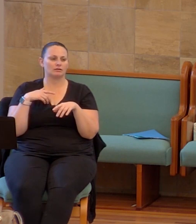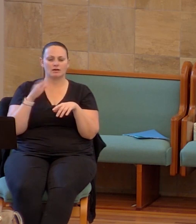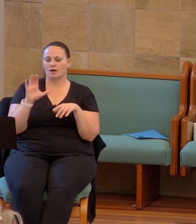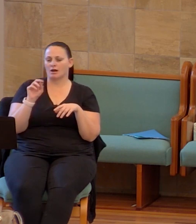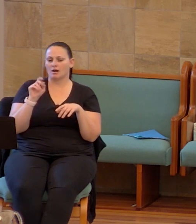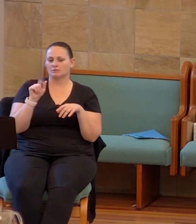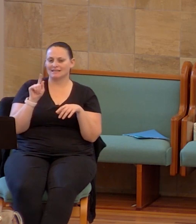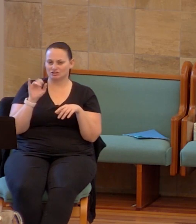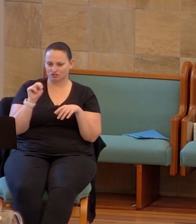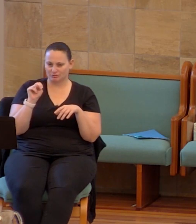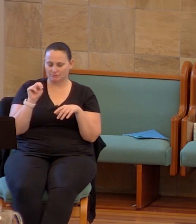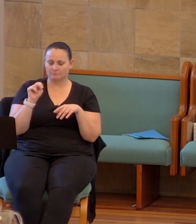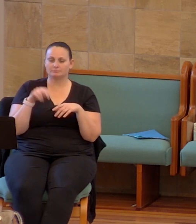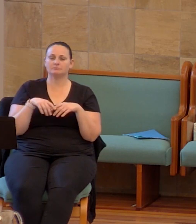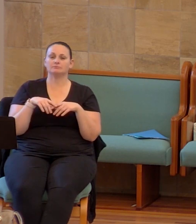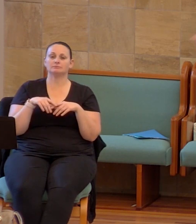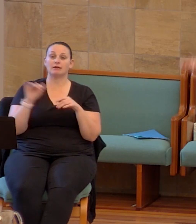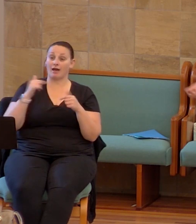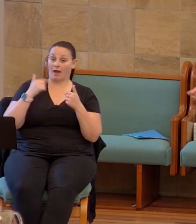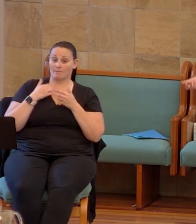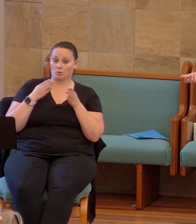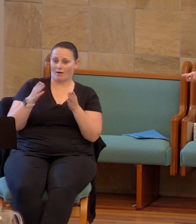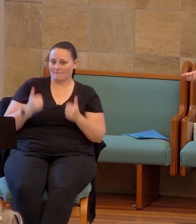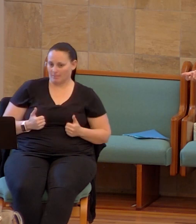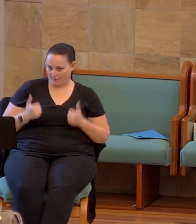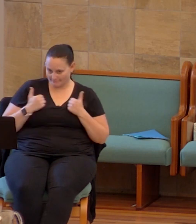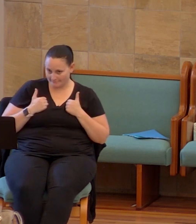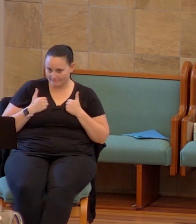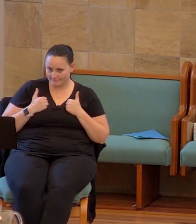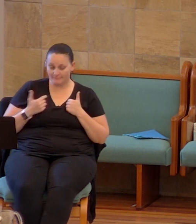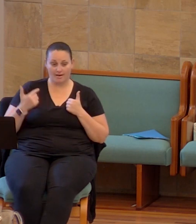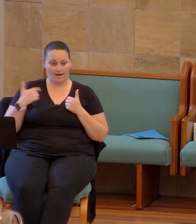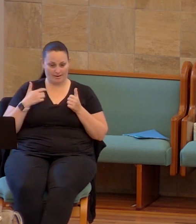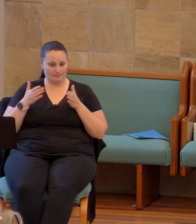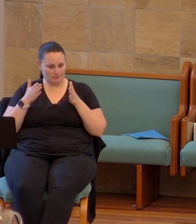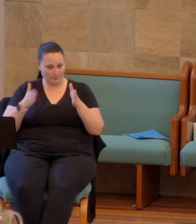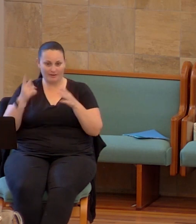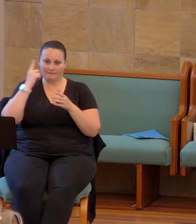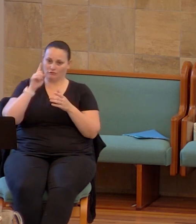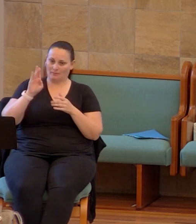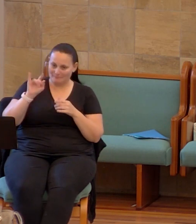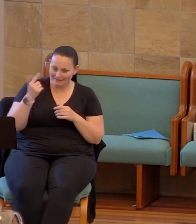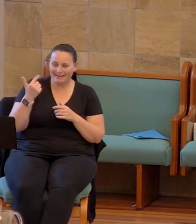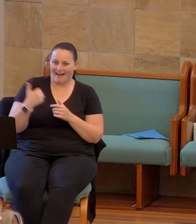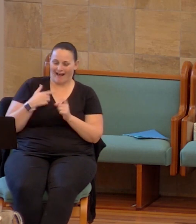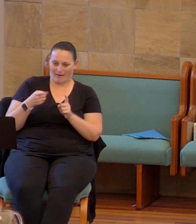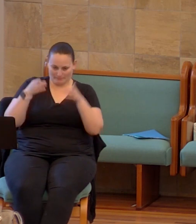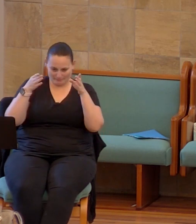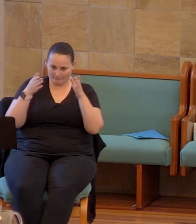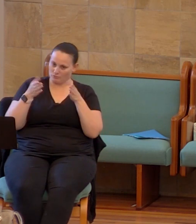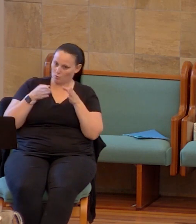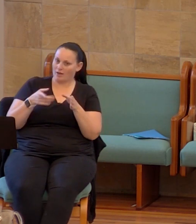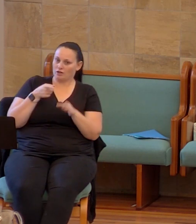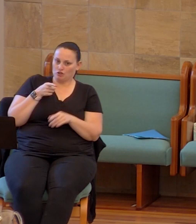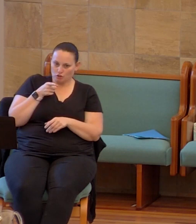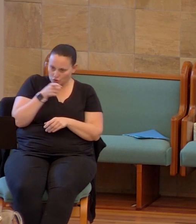connotations such as, I am the way of life. I am the way of being. I am the way that